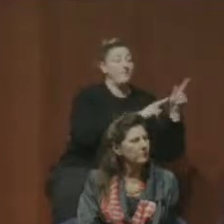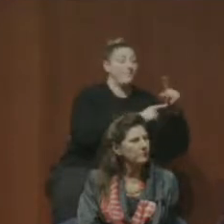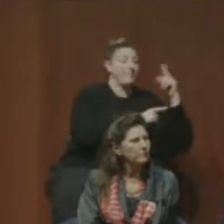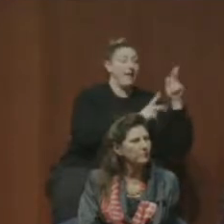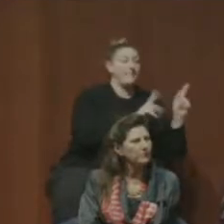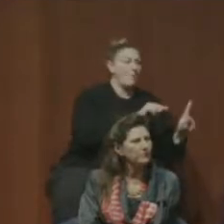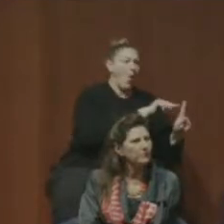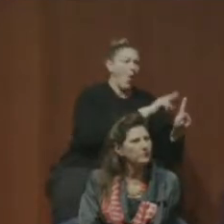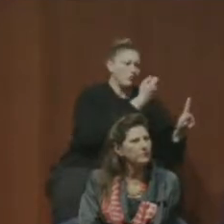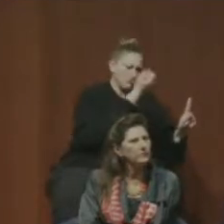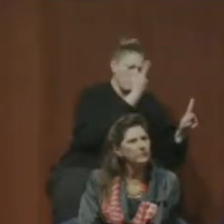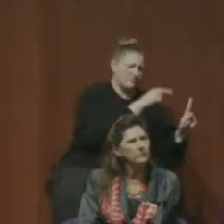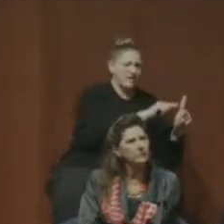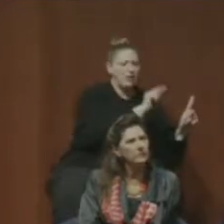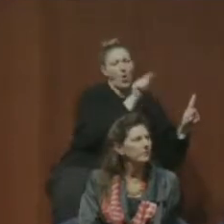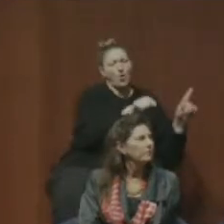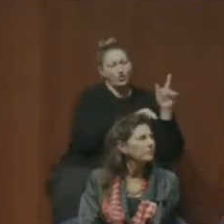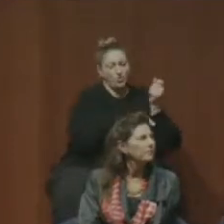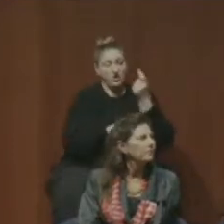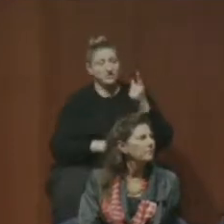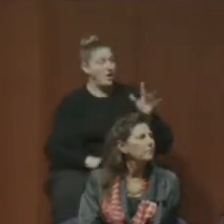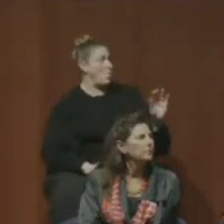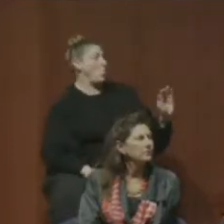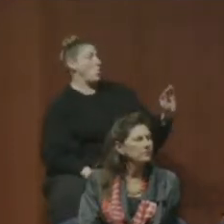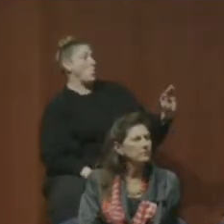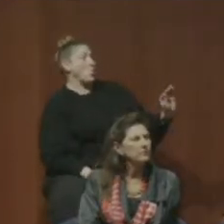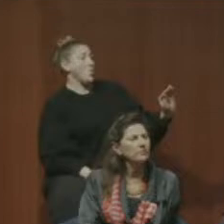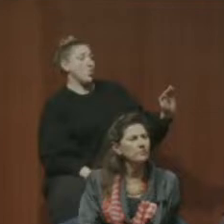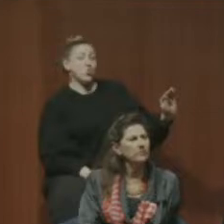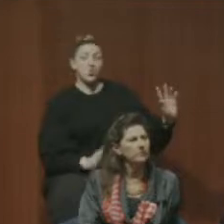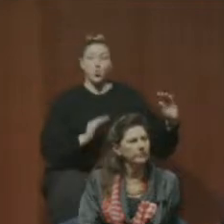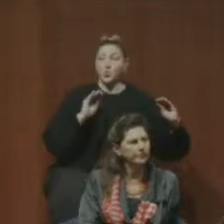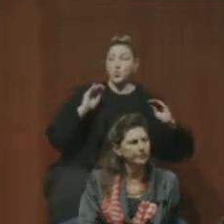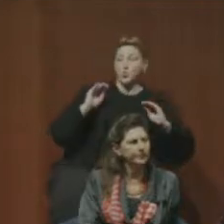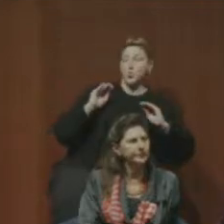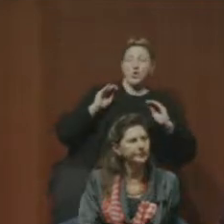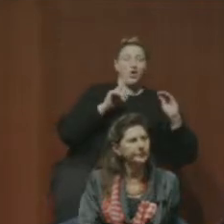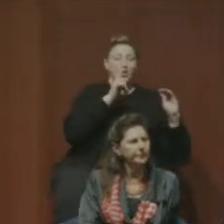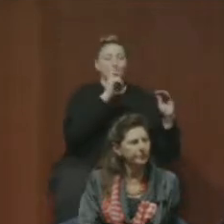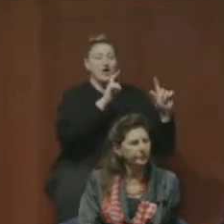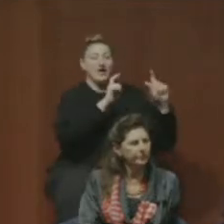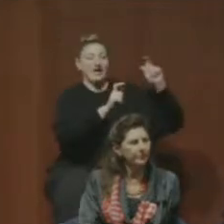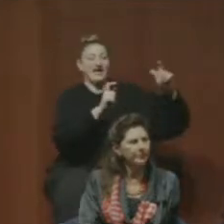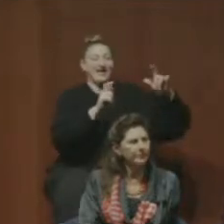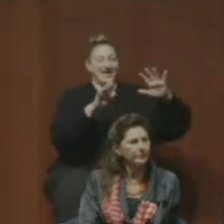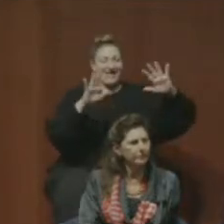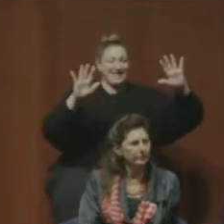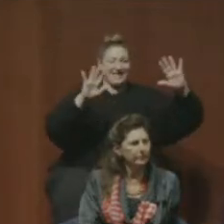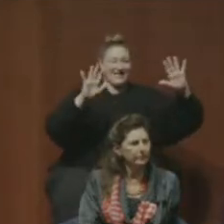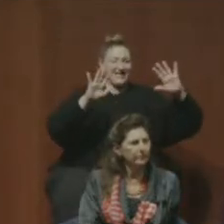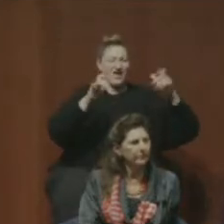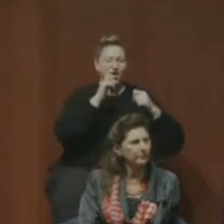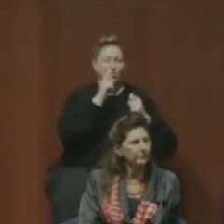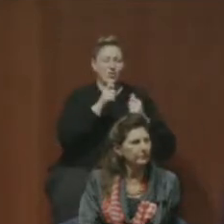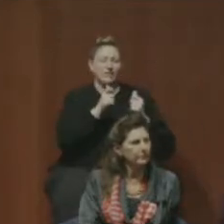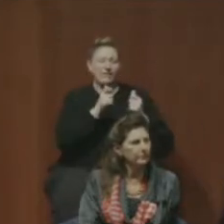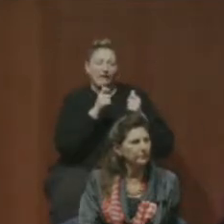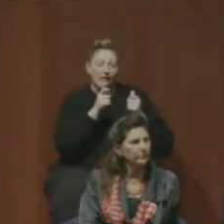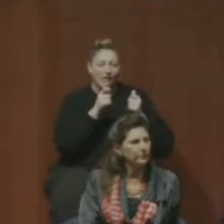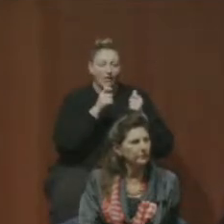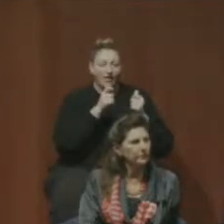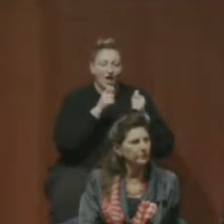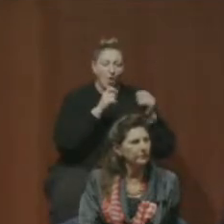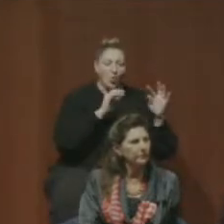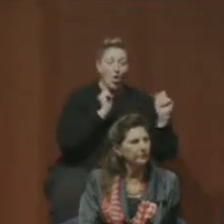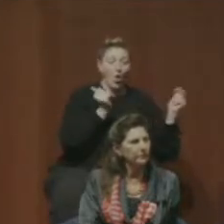people that they don't understand. And it's like, ooh, you know, that you're actually losing a bit of the plot, the fact that we're